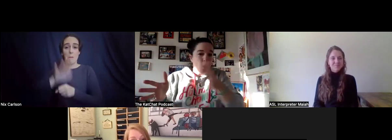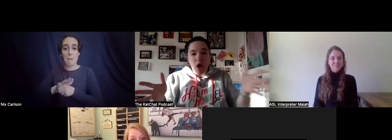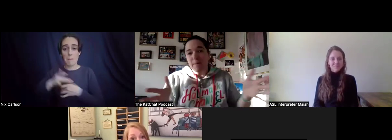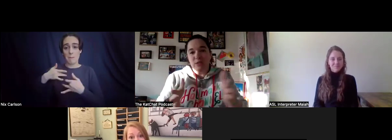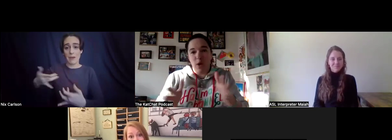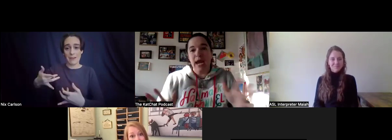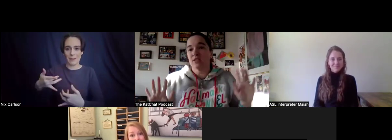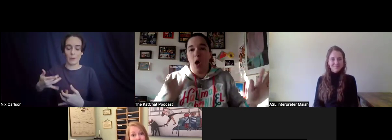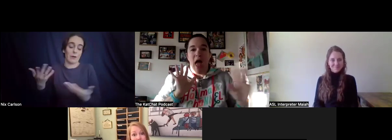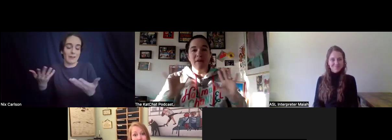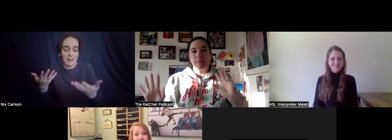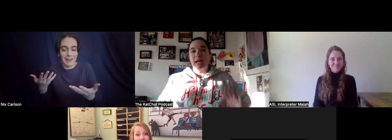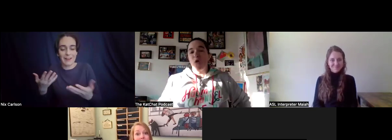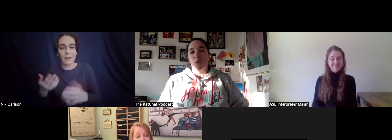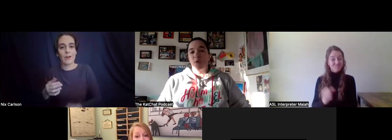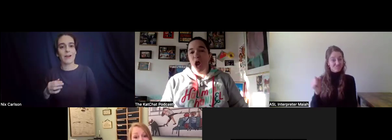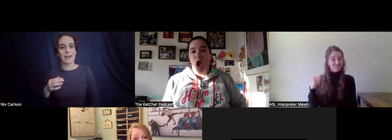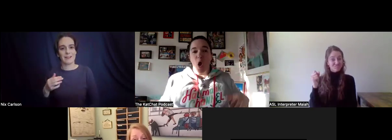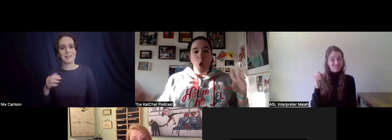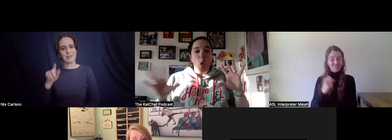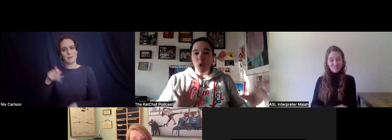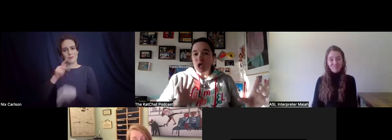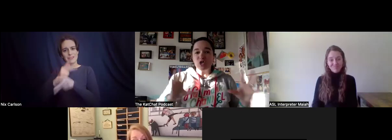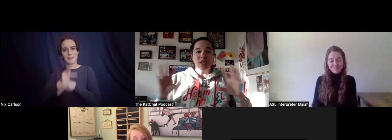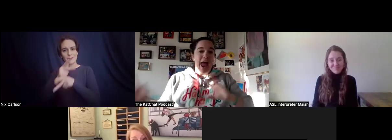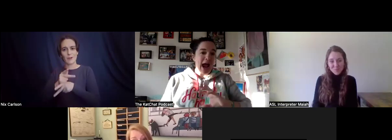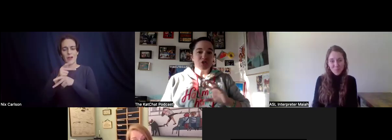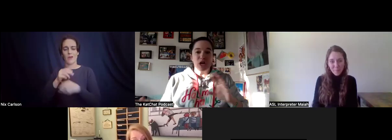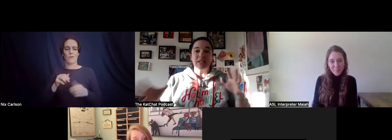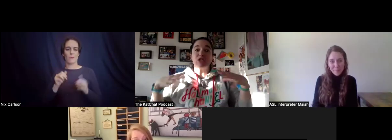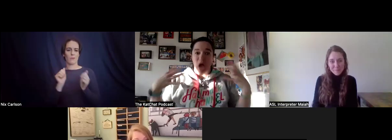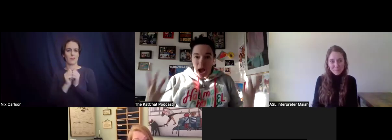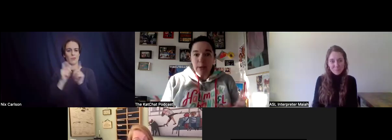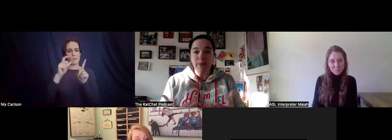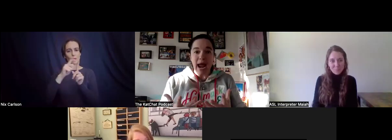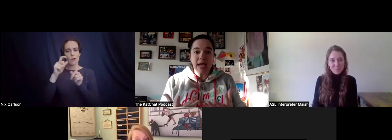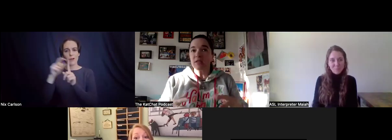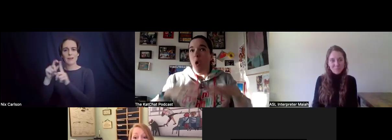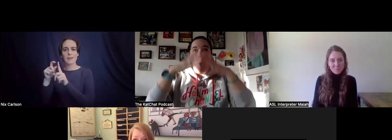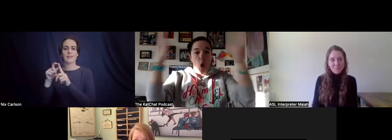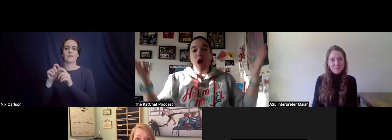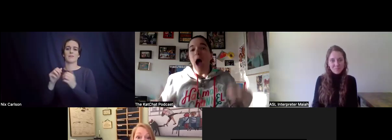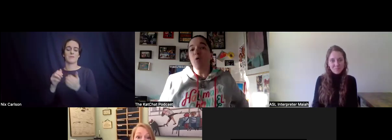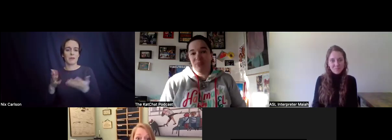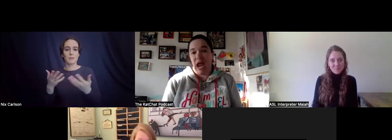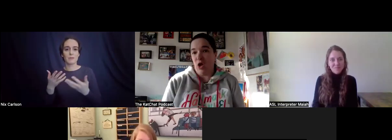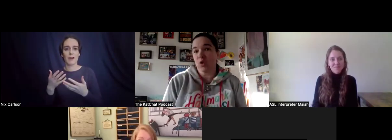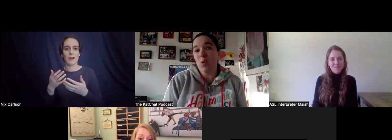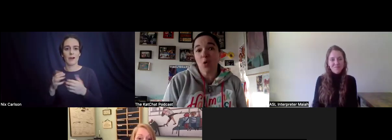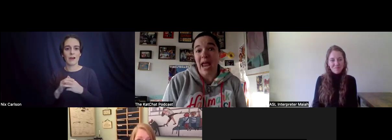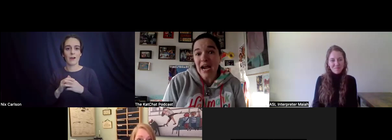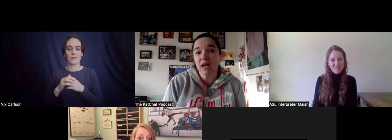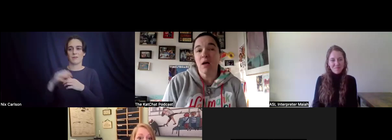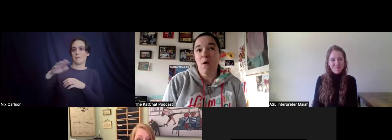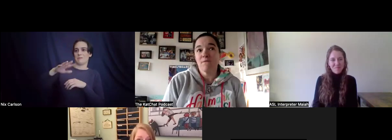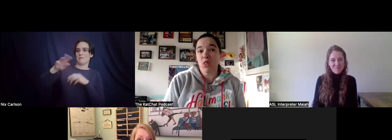or Yeah, somewhere between. So I have to be careful with the words and and also actions at the job place or out there, so